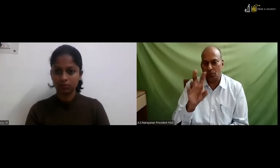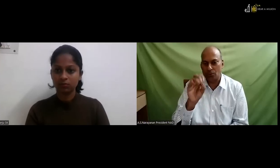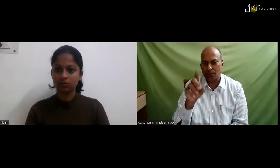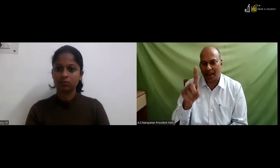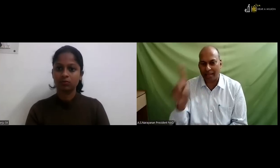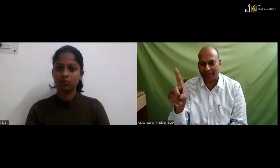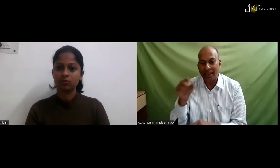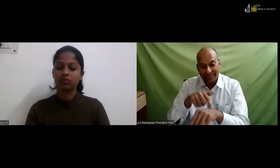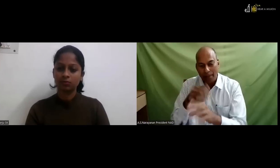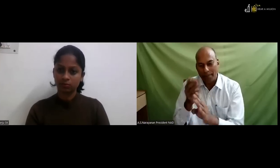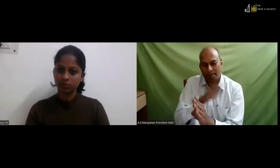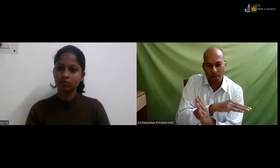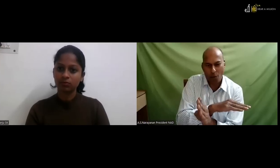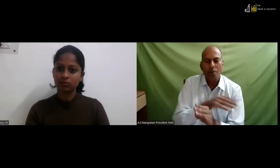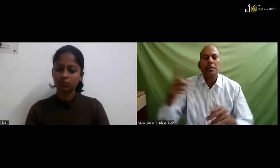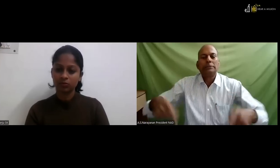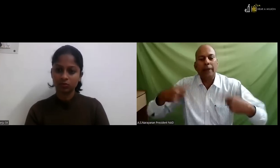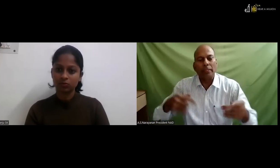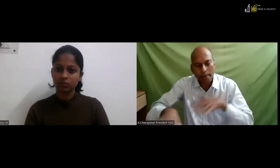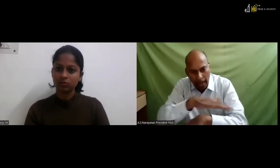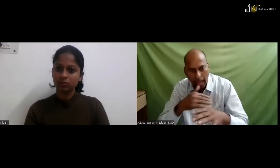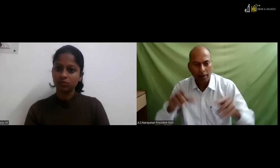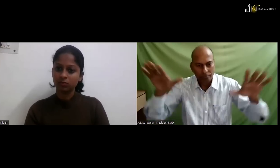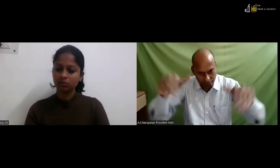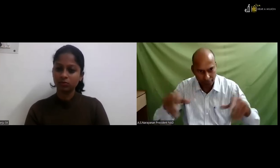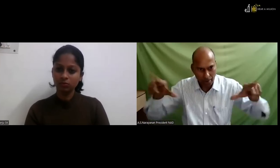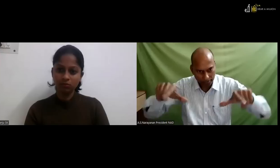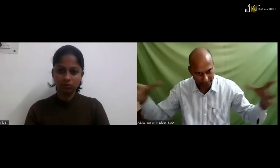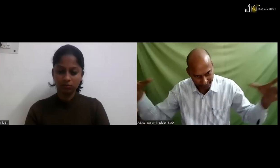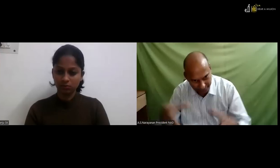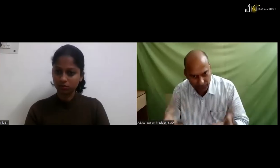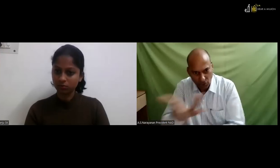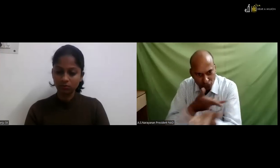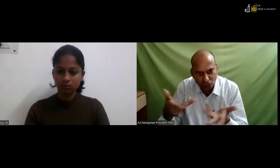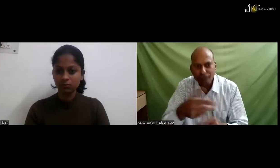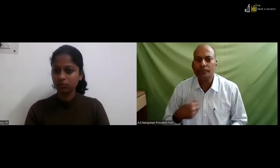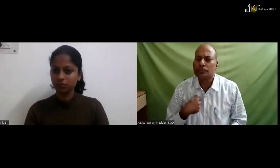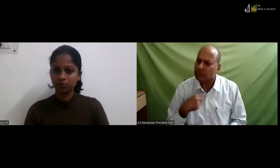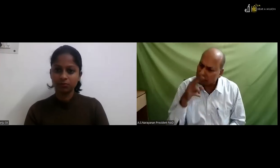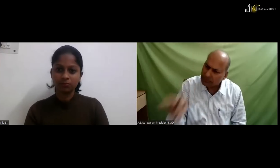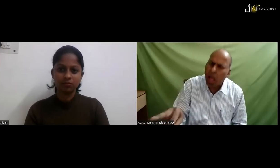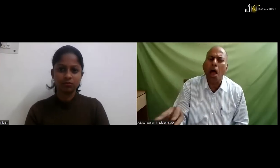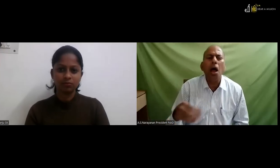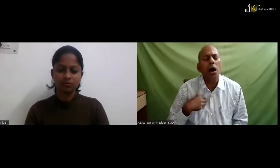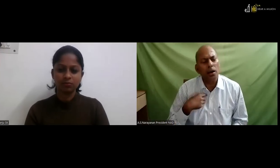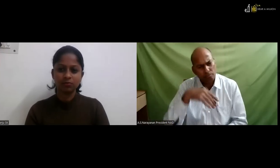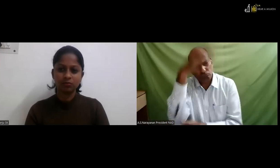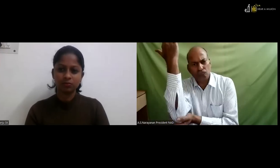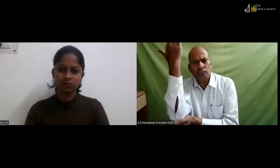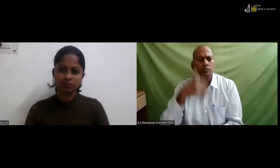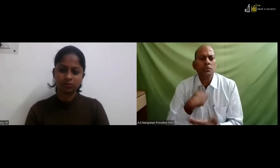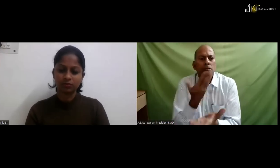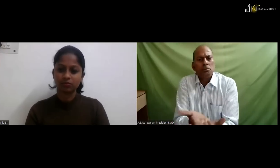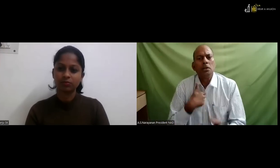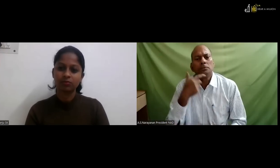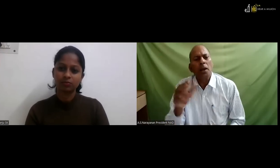meantime, um, in the 2011 or prior to that, we had a meeting. We discussed with everyone, and